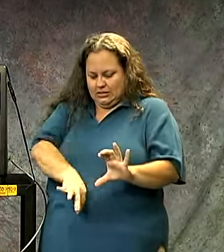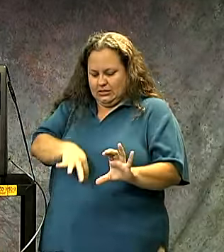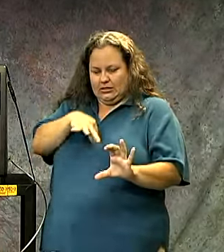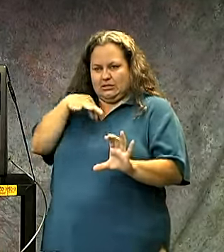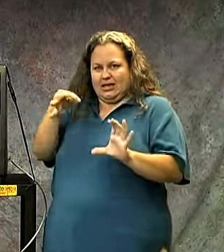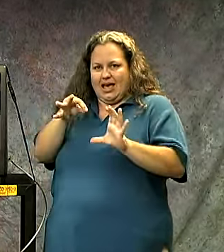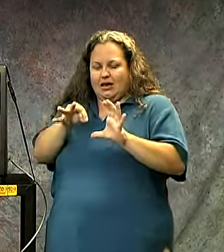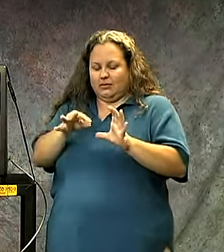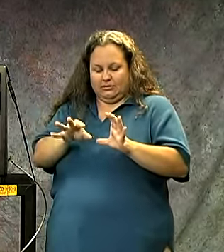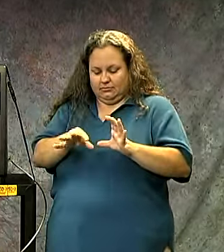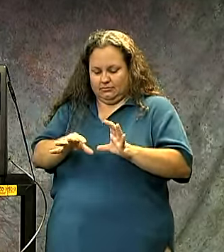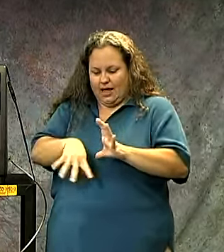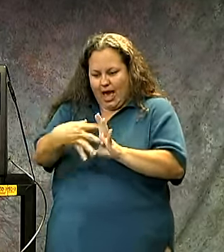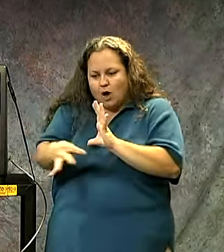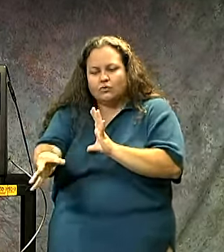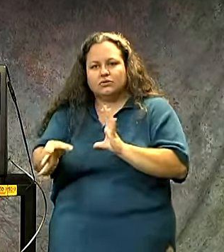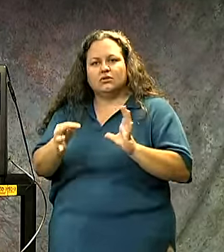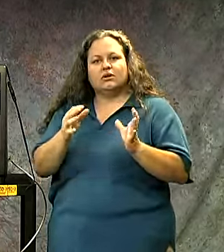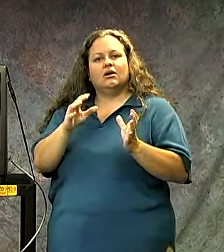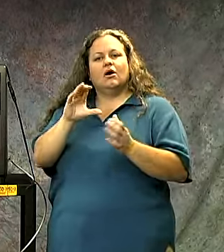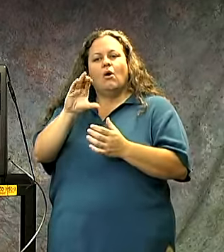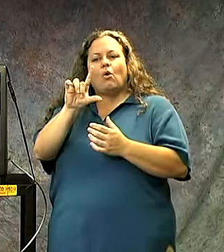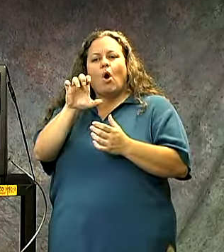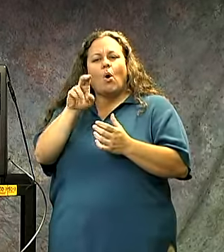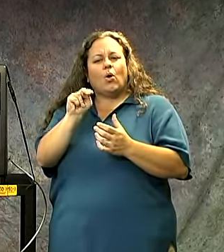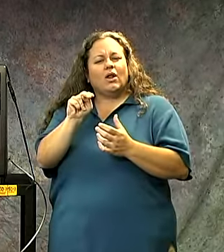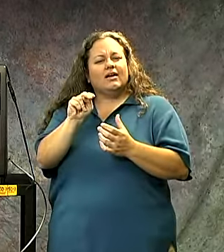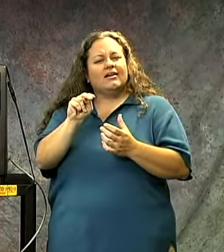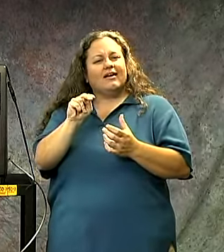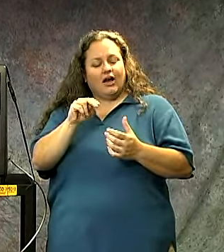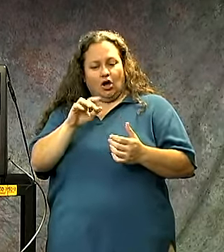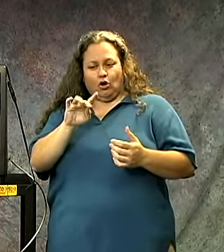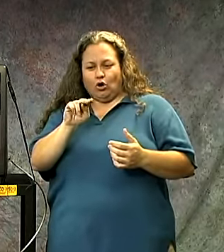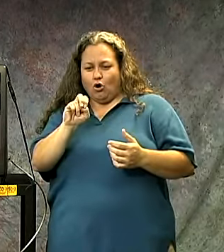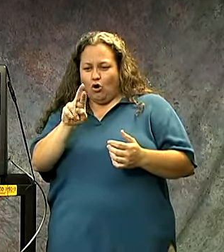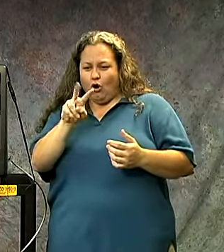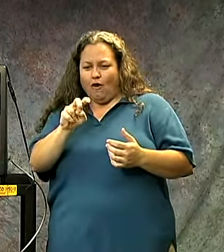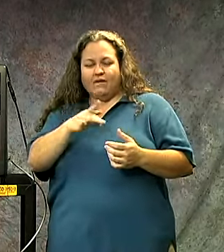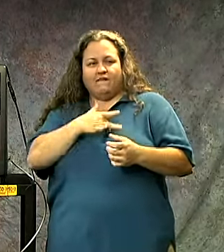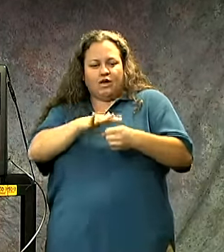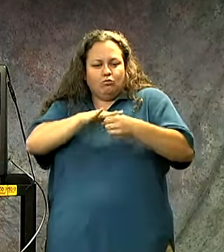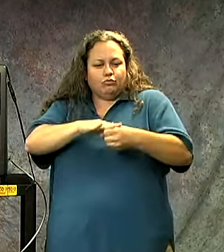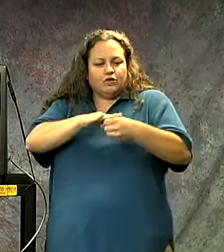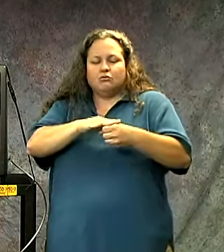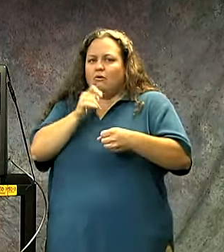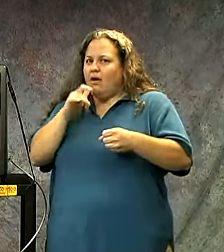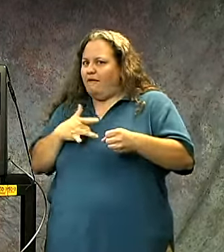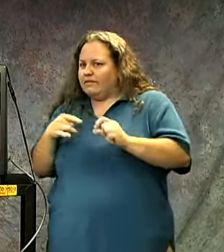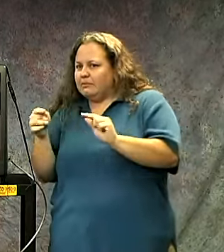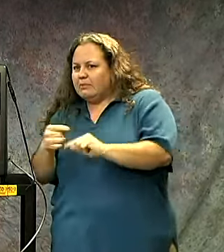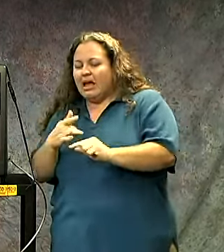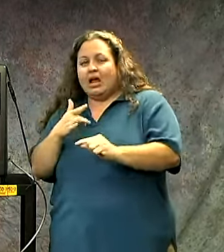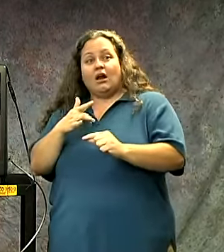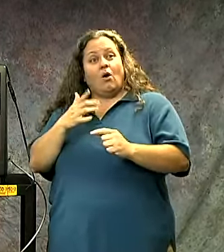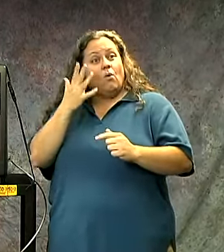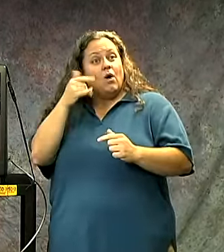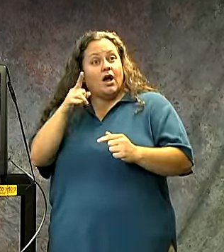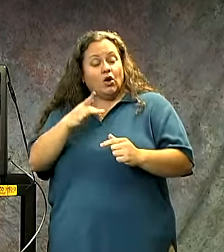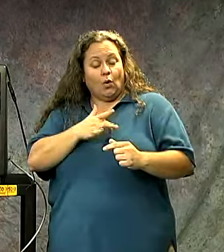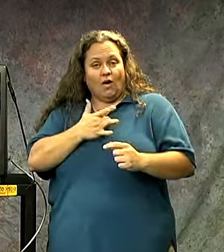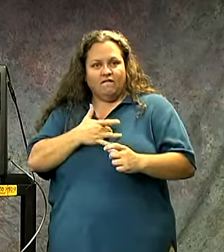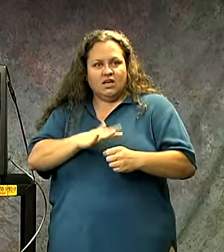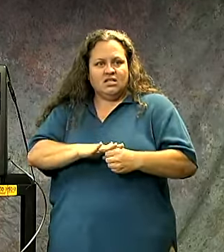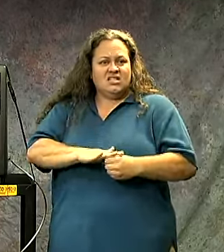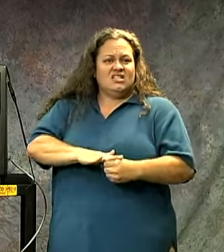in this removal. The colon only has the nerve endings that respond to pressure. That's why any of the sensations in the